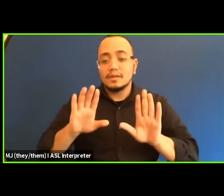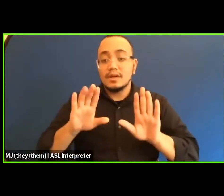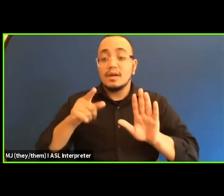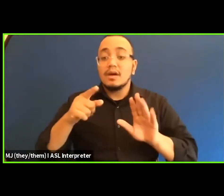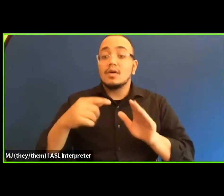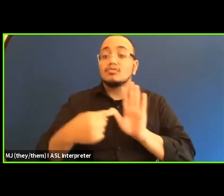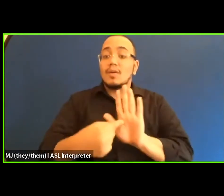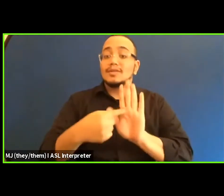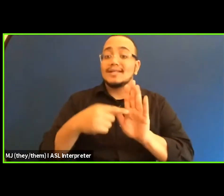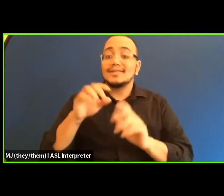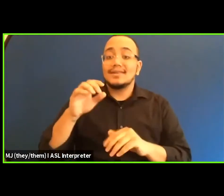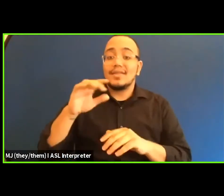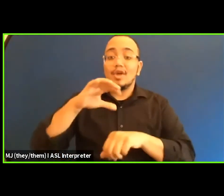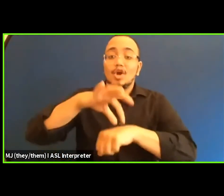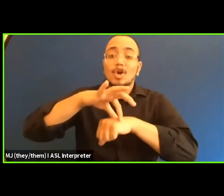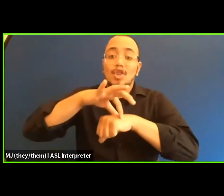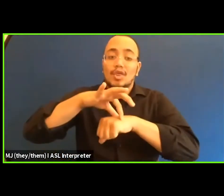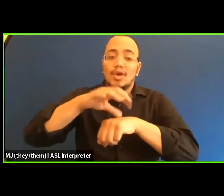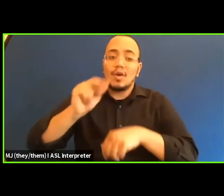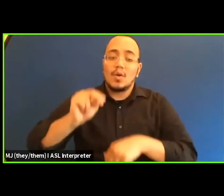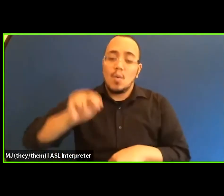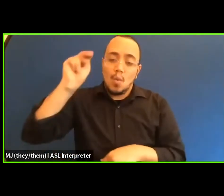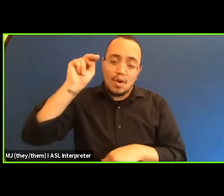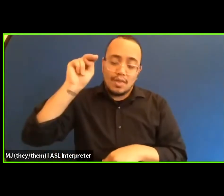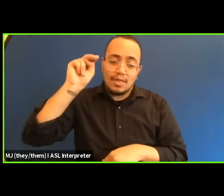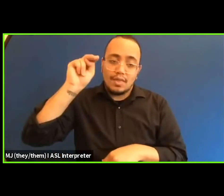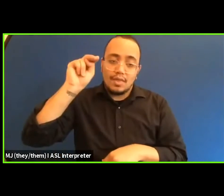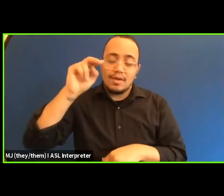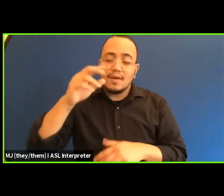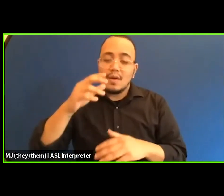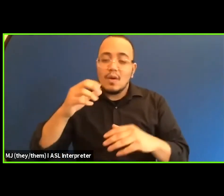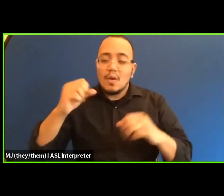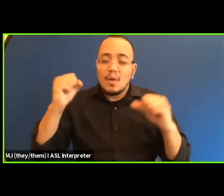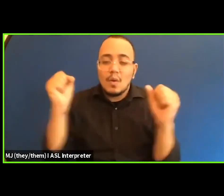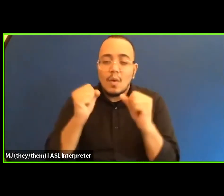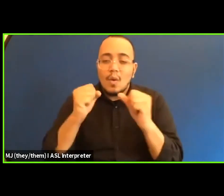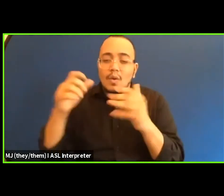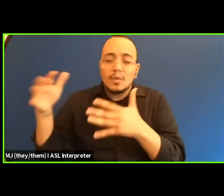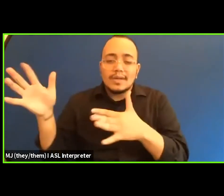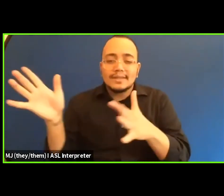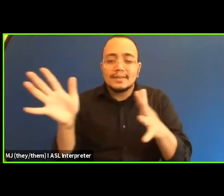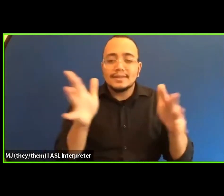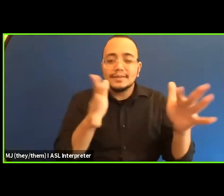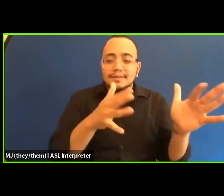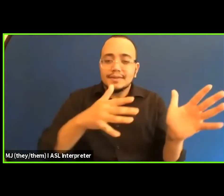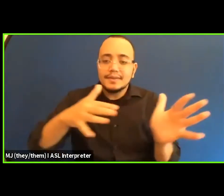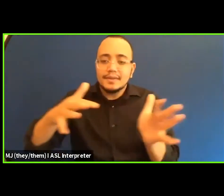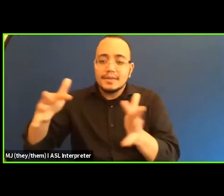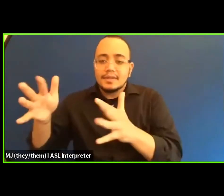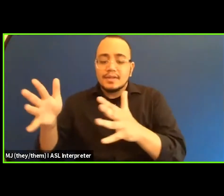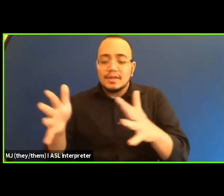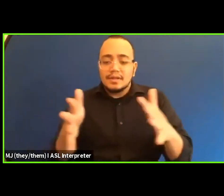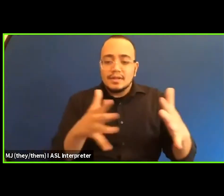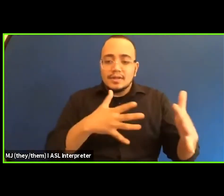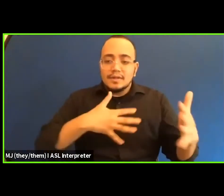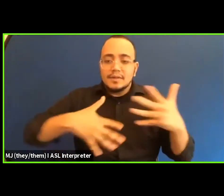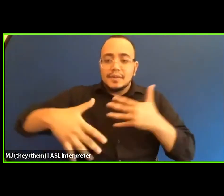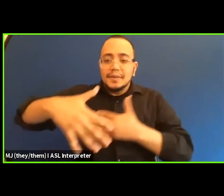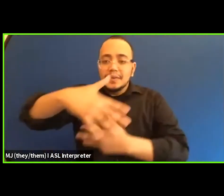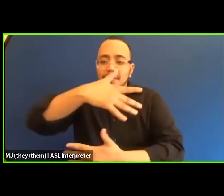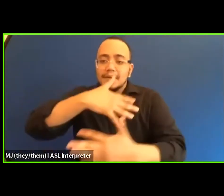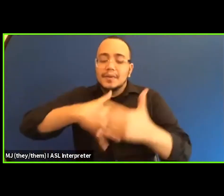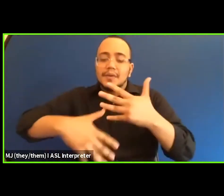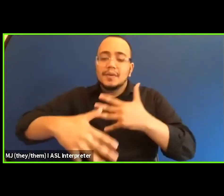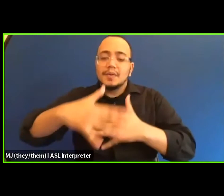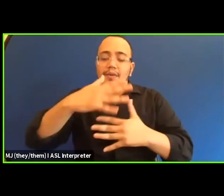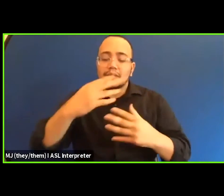north. This brings the cold winds. The winds are cleansing, causing the leaves to fall and earth to rest under a